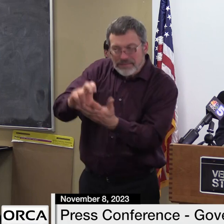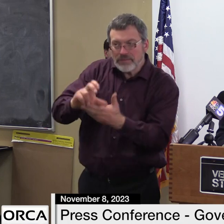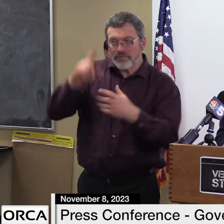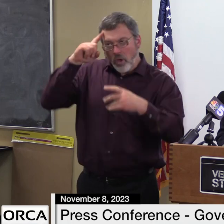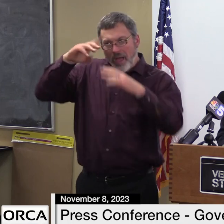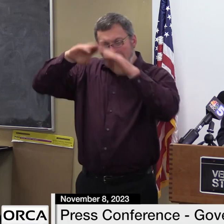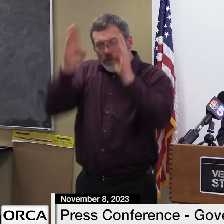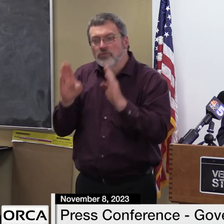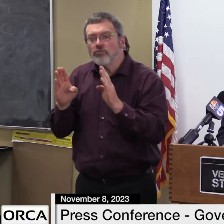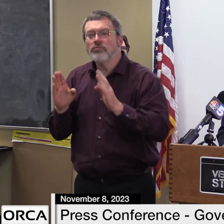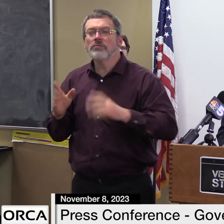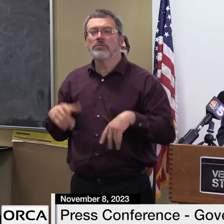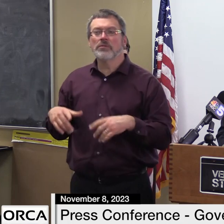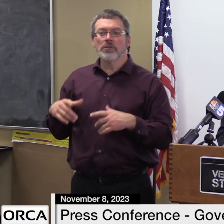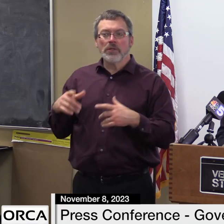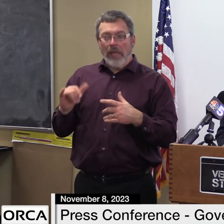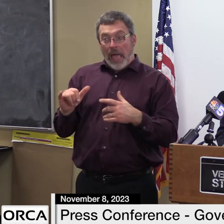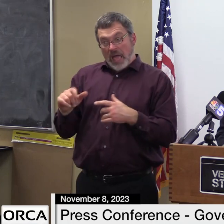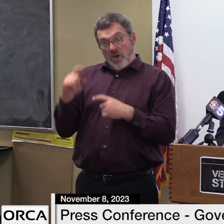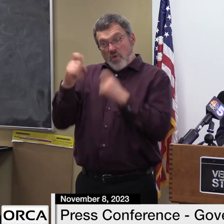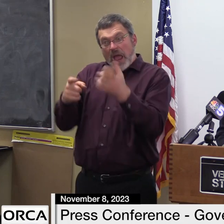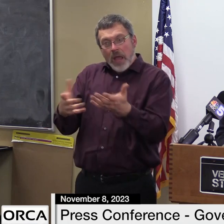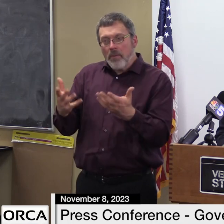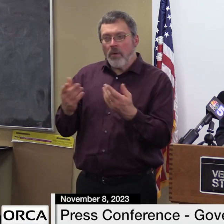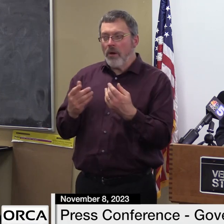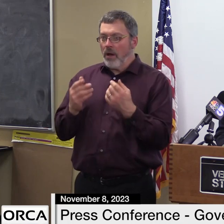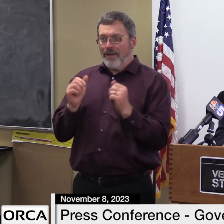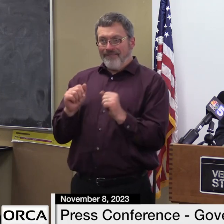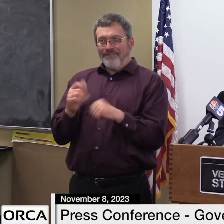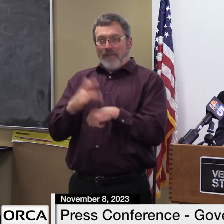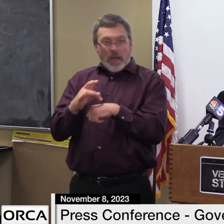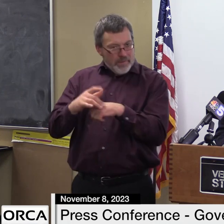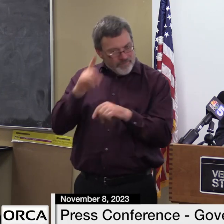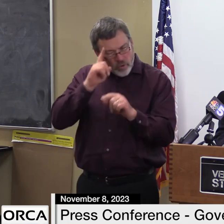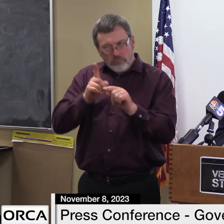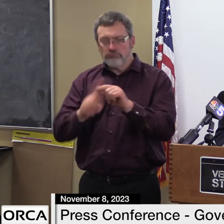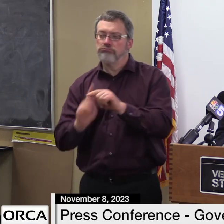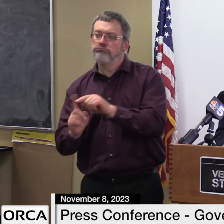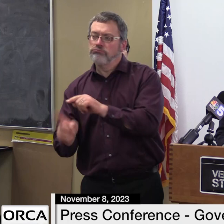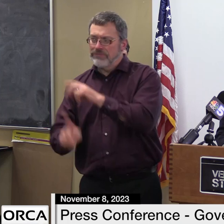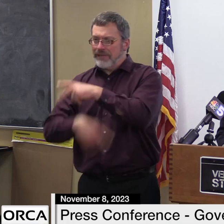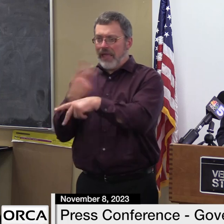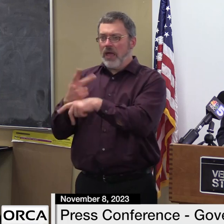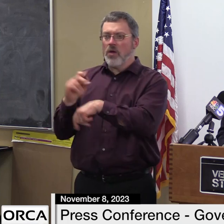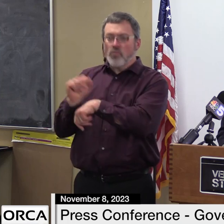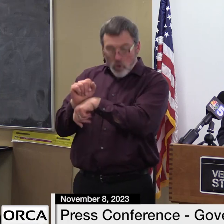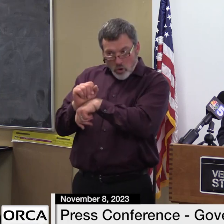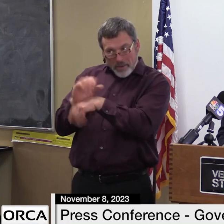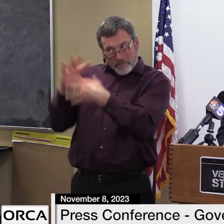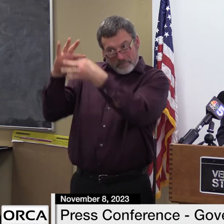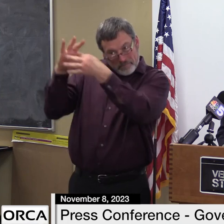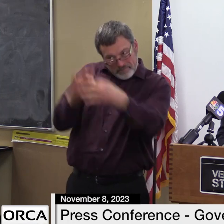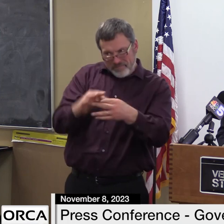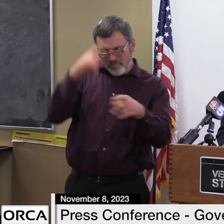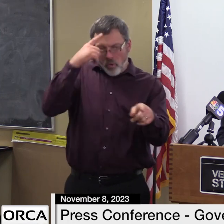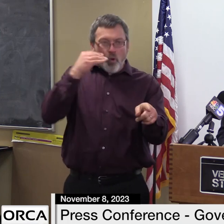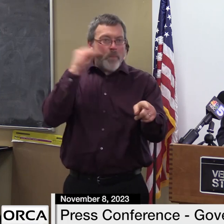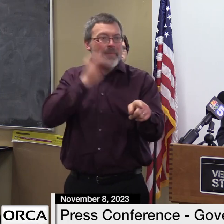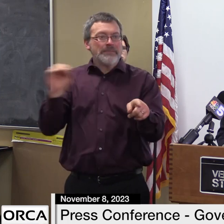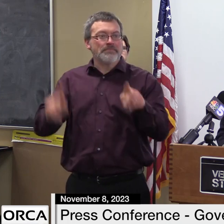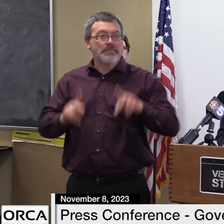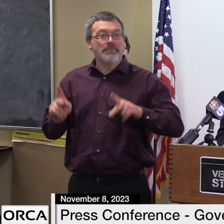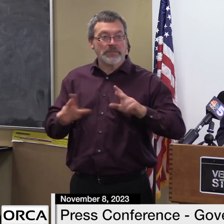the funding and support to do a variety of important work to try to address the homelessness crisis that we face today. It helps